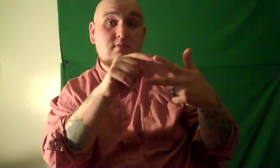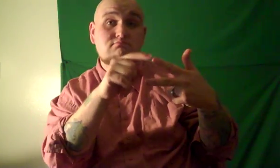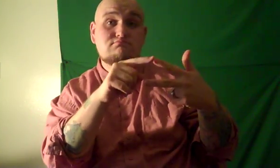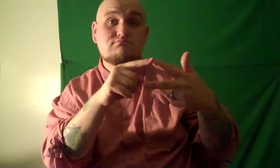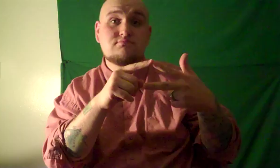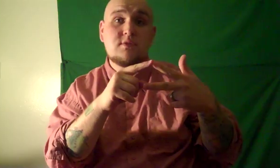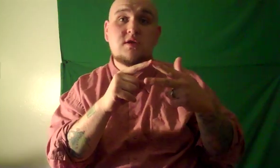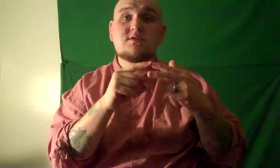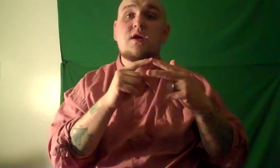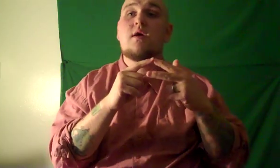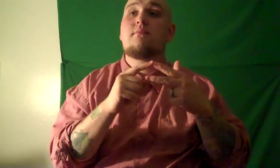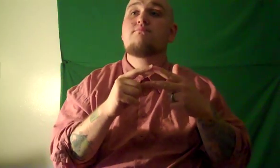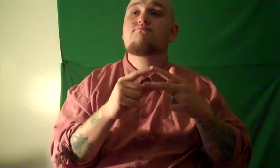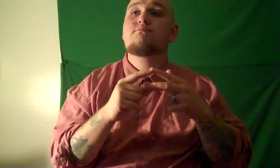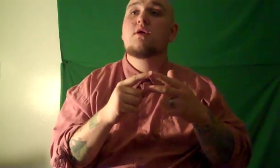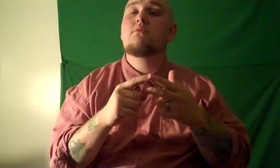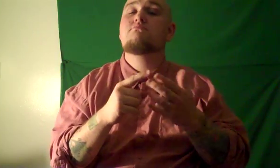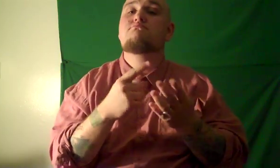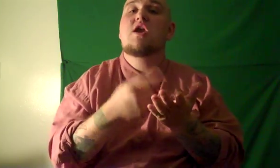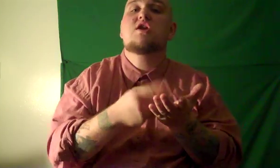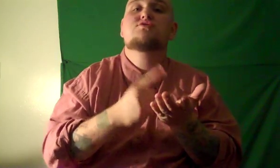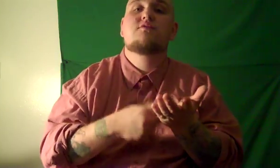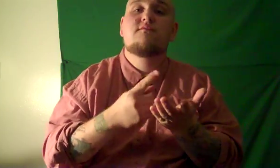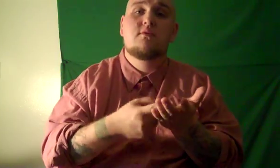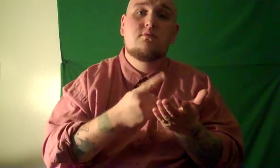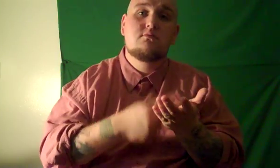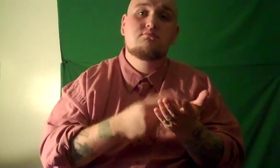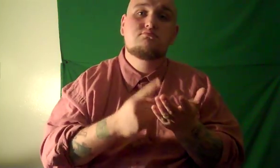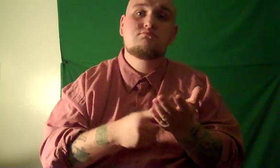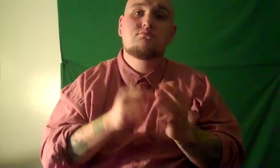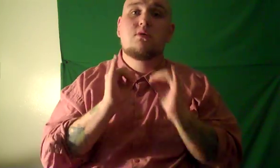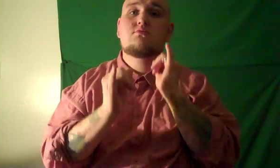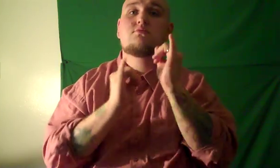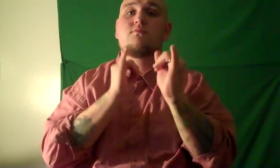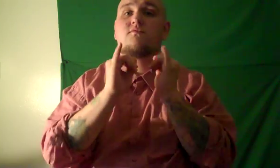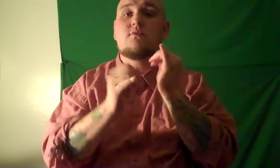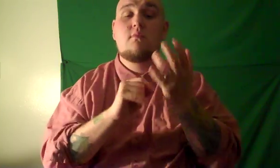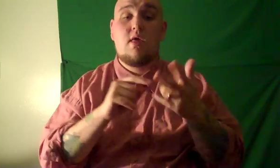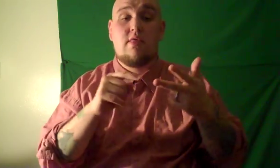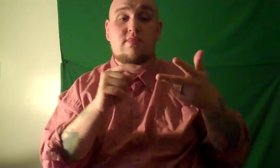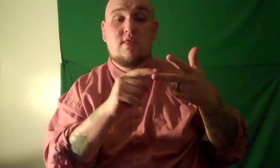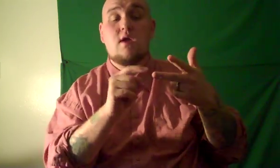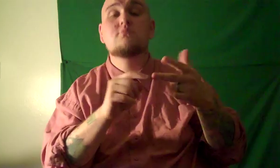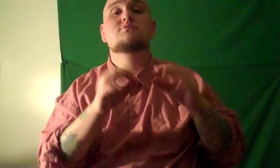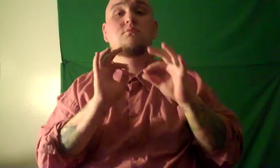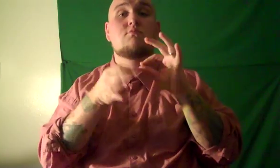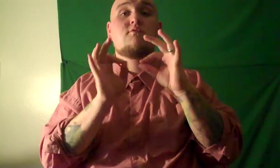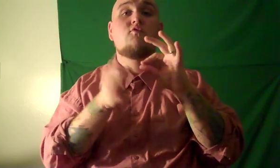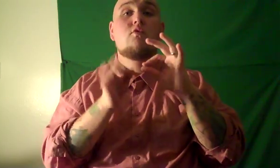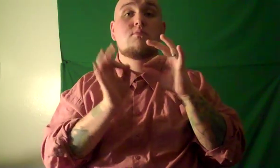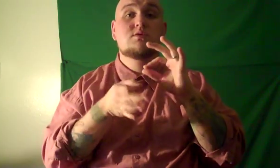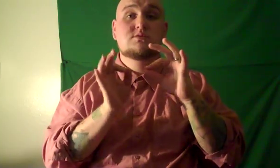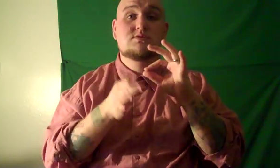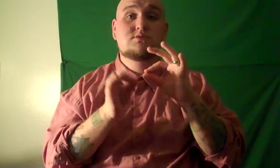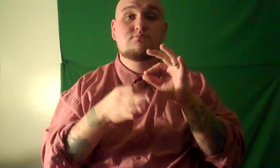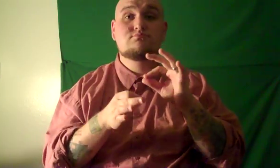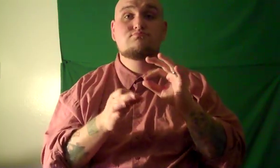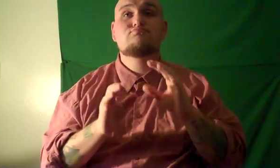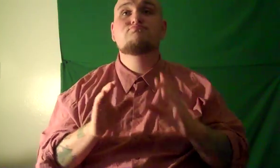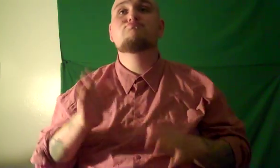portion of the test, which we'll talk about as well. And then there is a performance interpreting test. So those are all